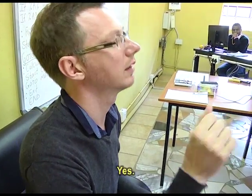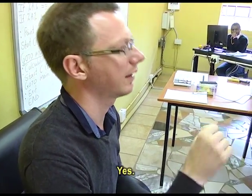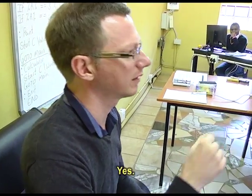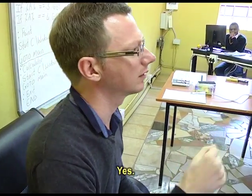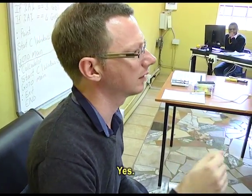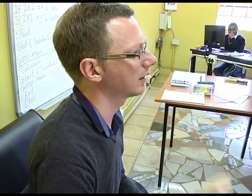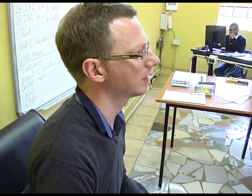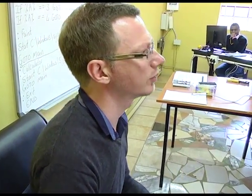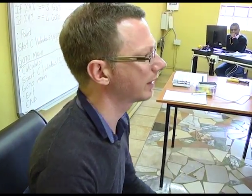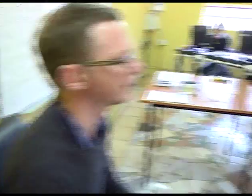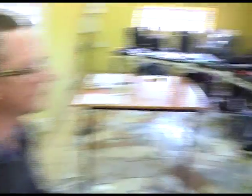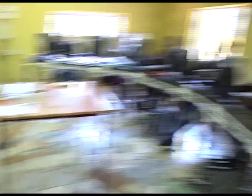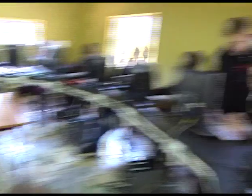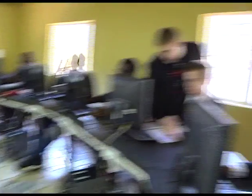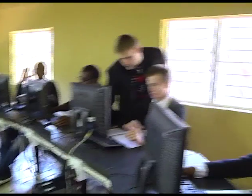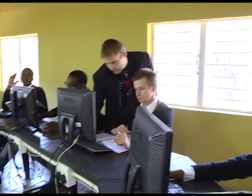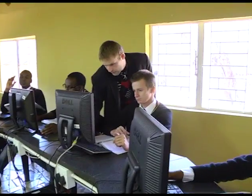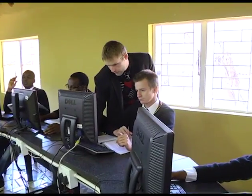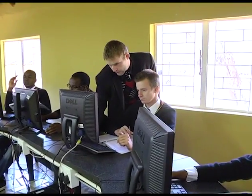yeah, I will notepad.